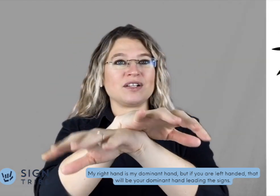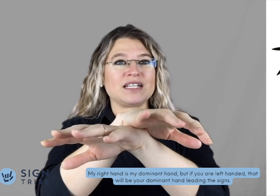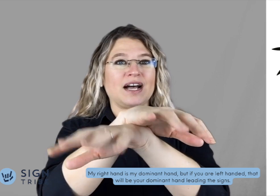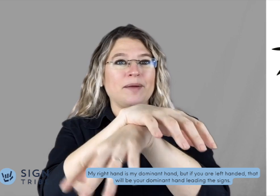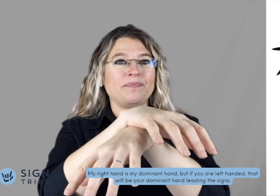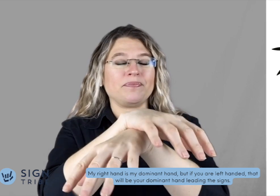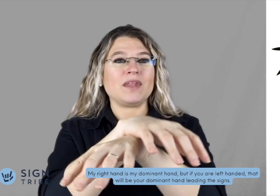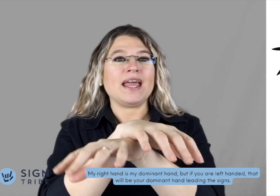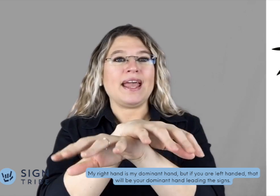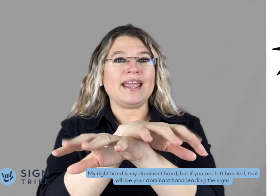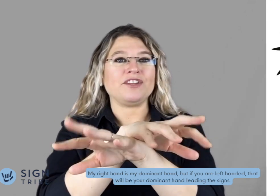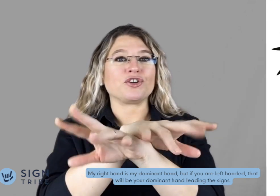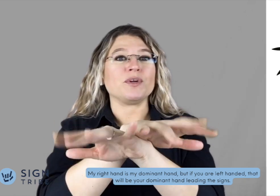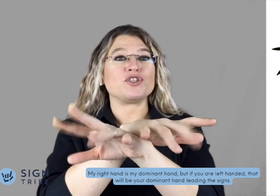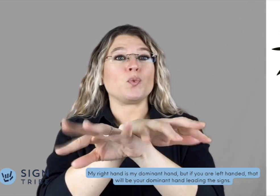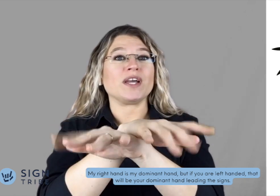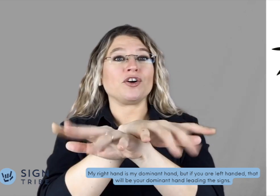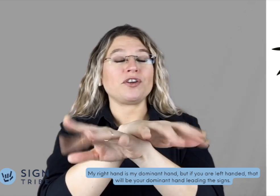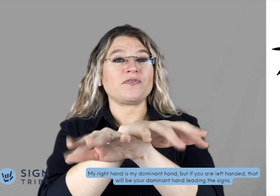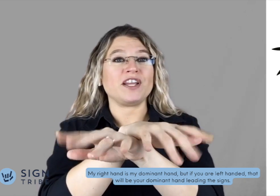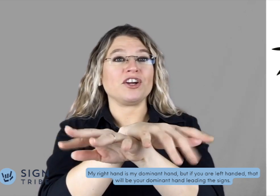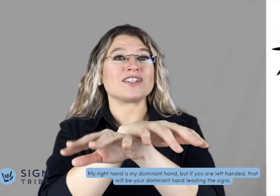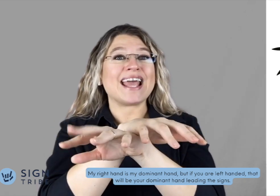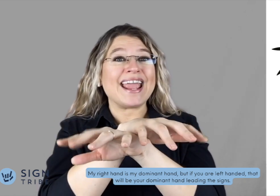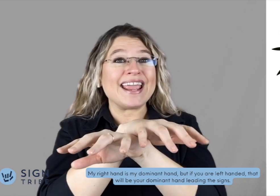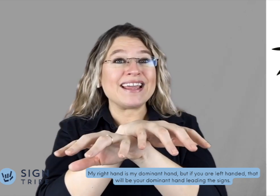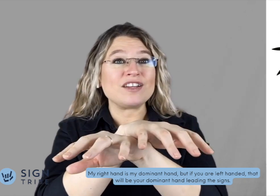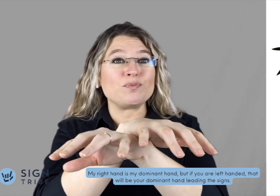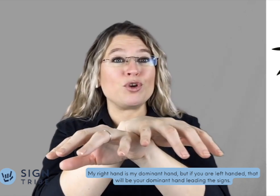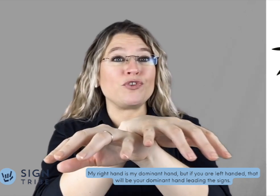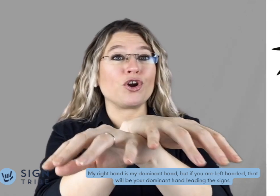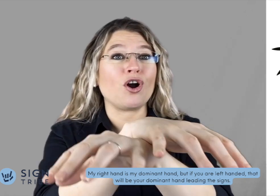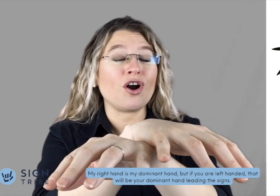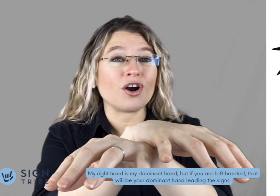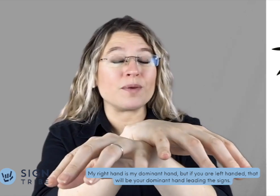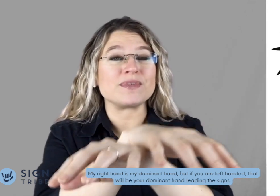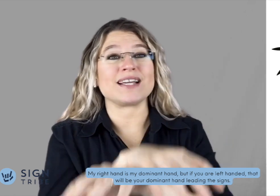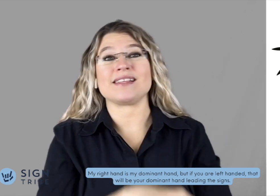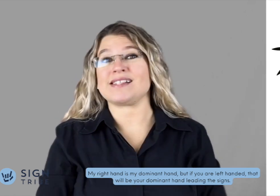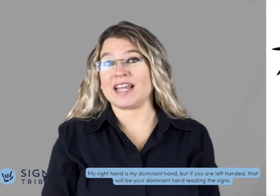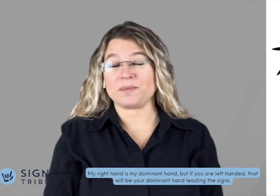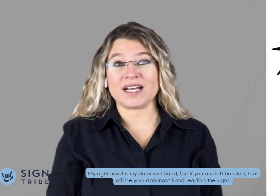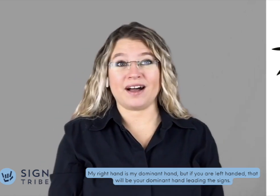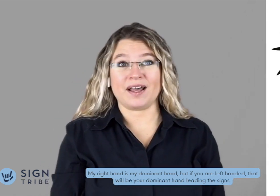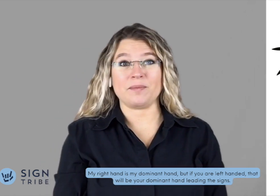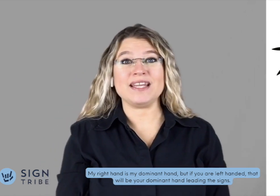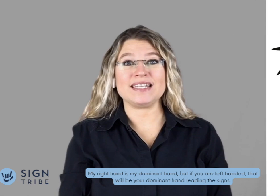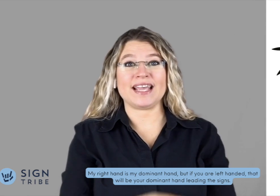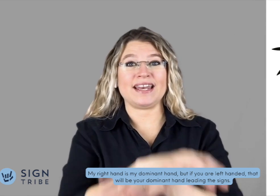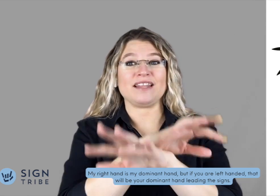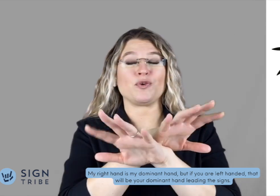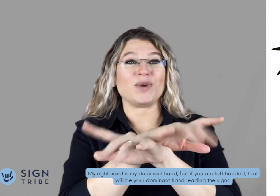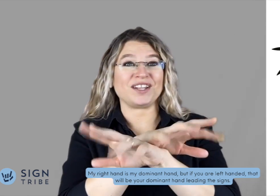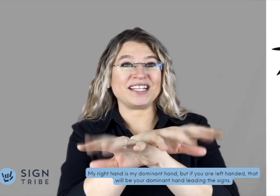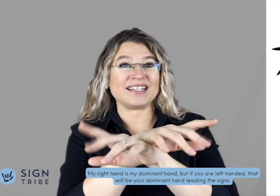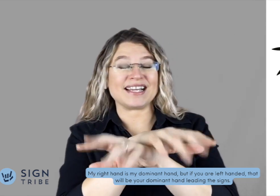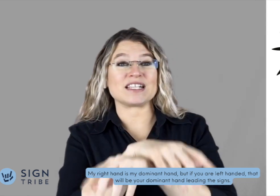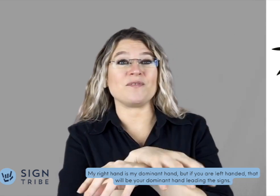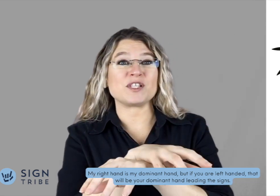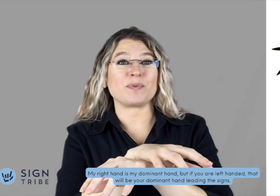top. And you're going to wiggle your fingers and move your arms at the same time, indicating the wiggling legs of the spider